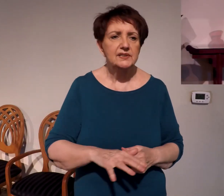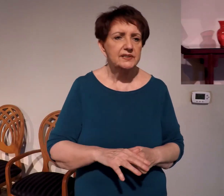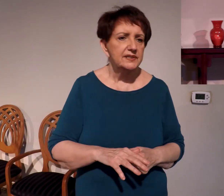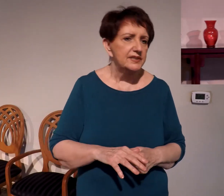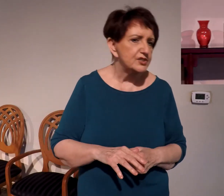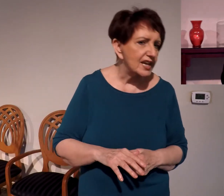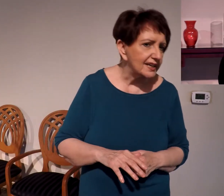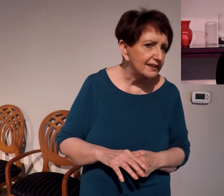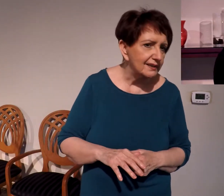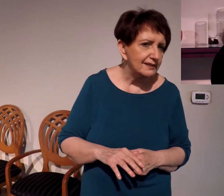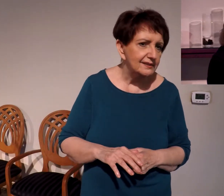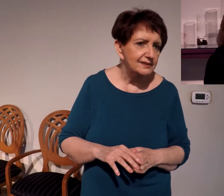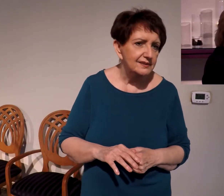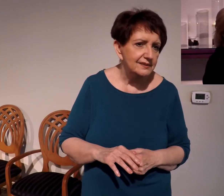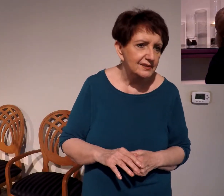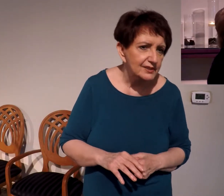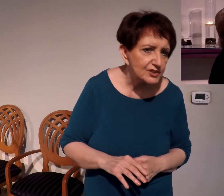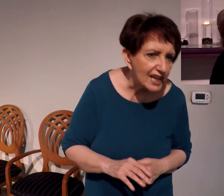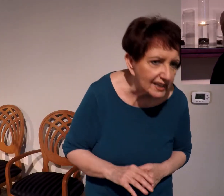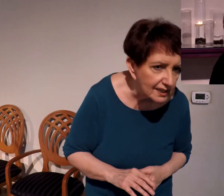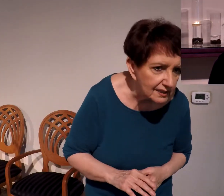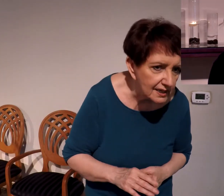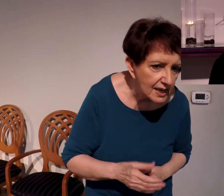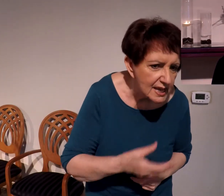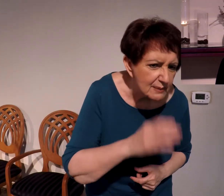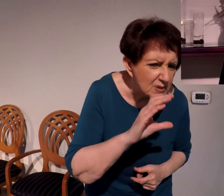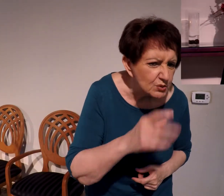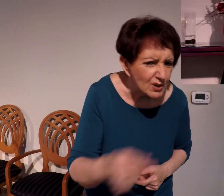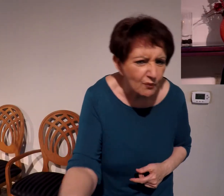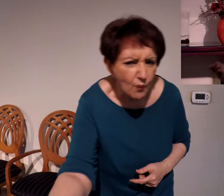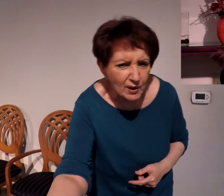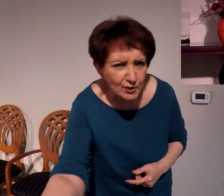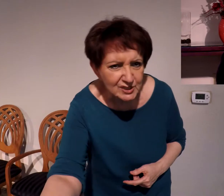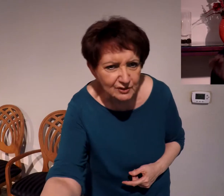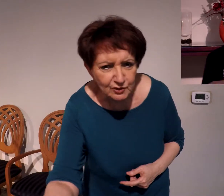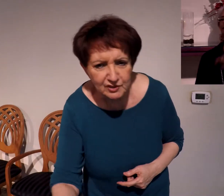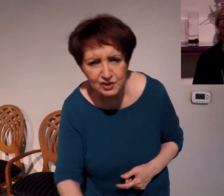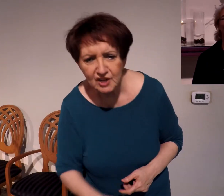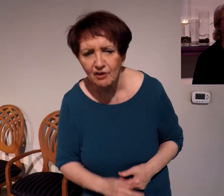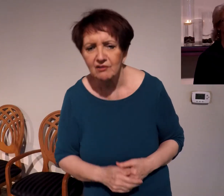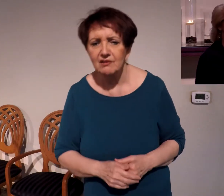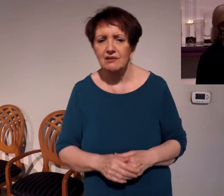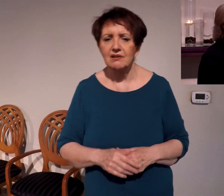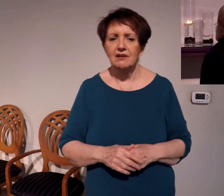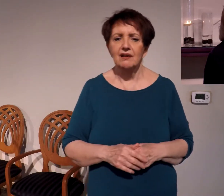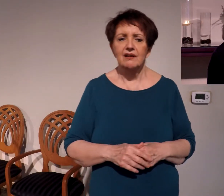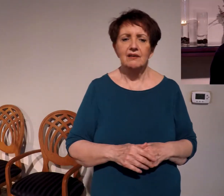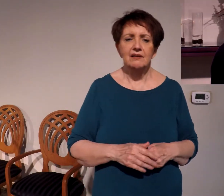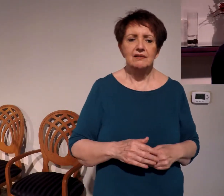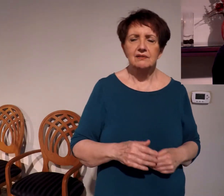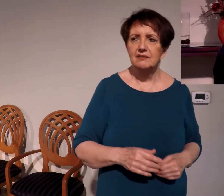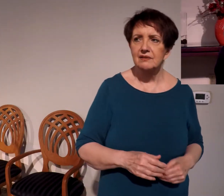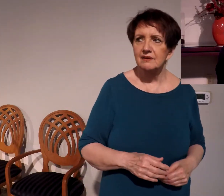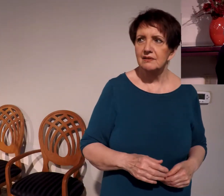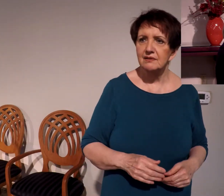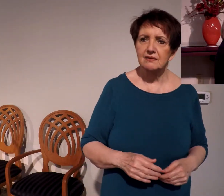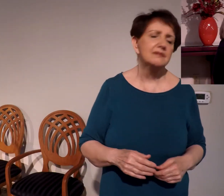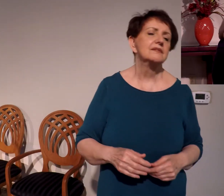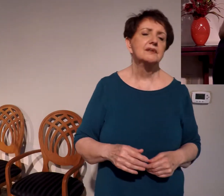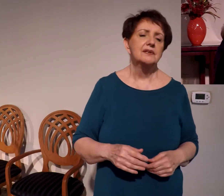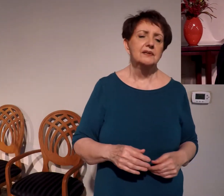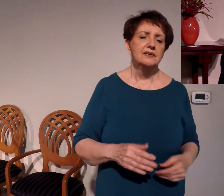The need to be in complete control of everything that goes on, even when I'm not